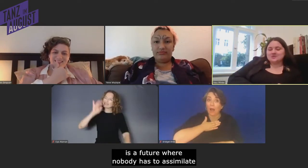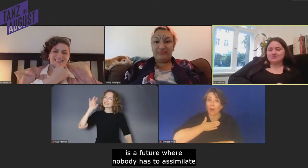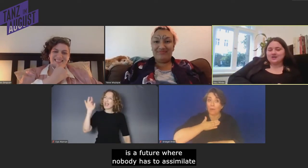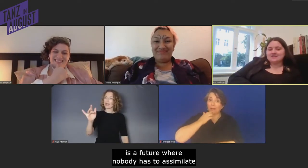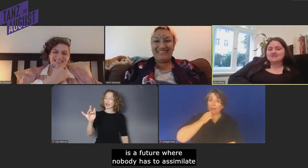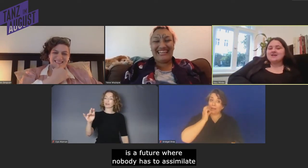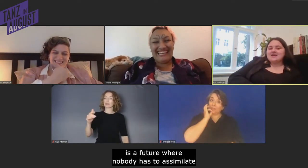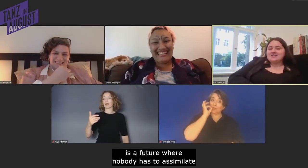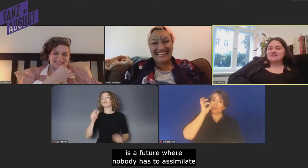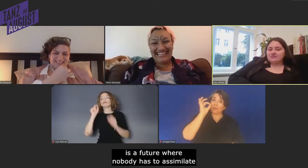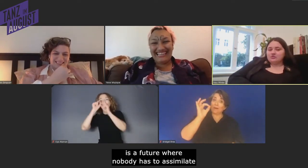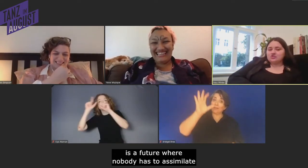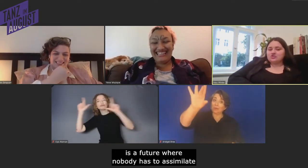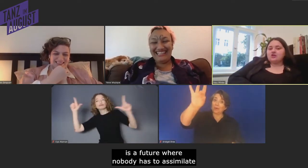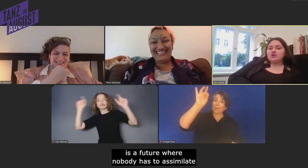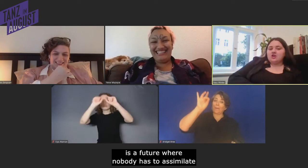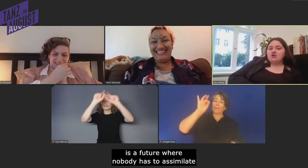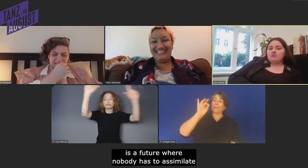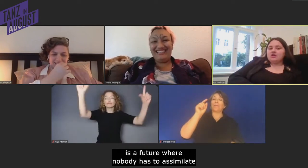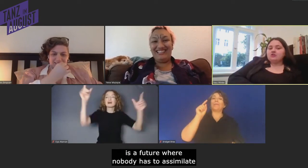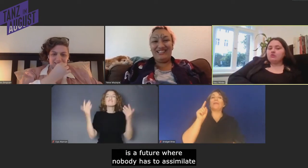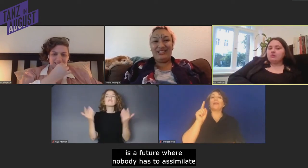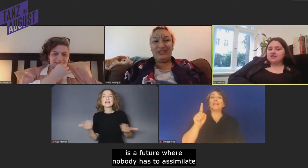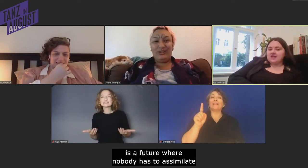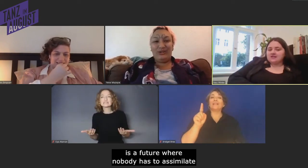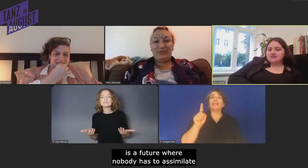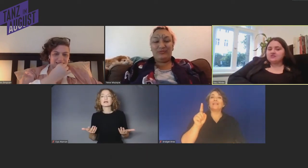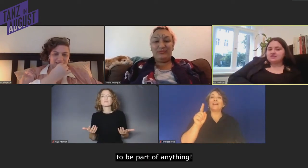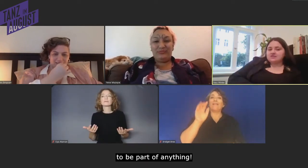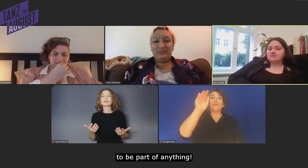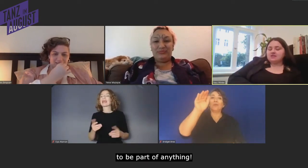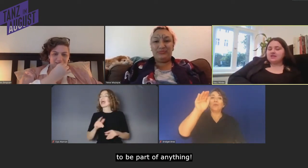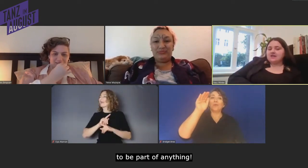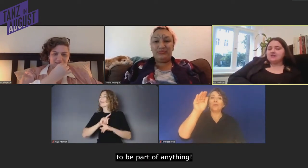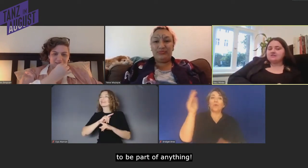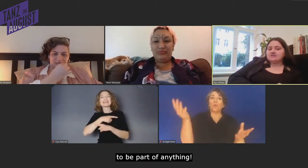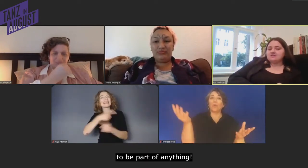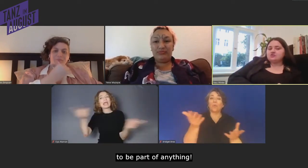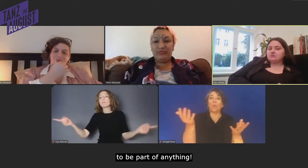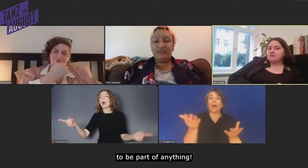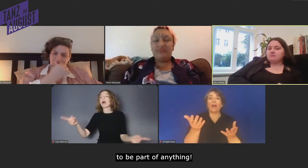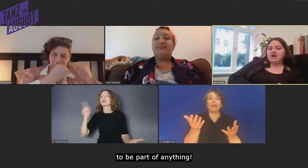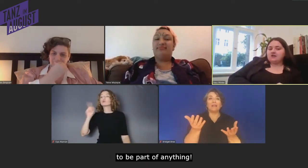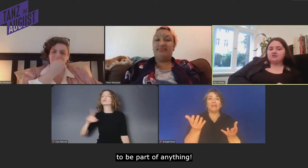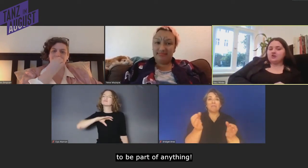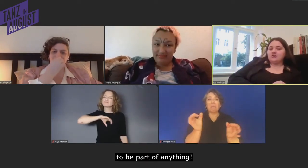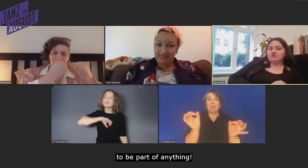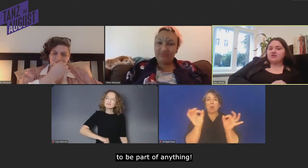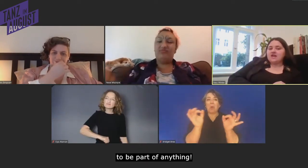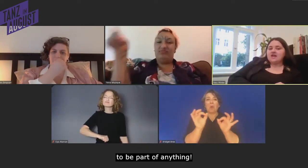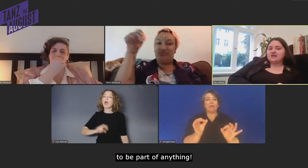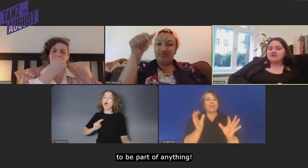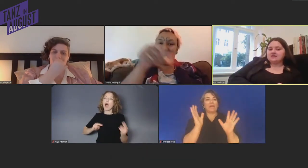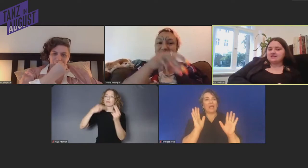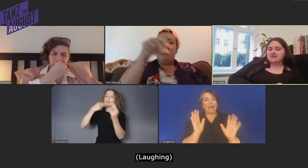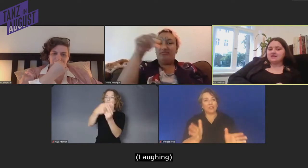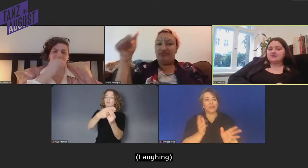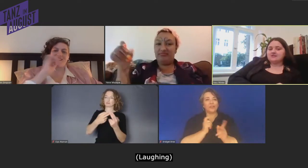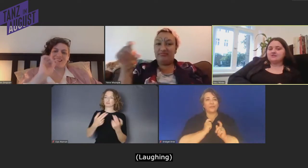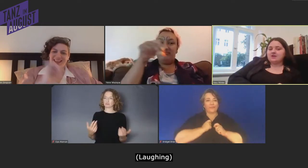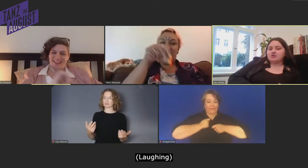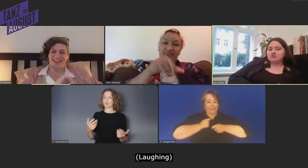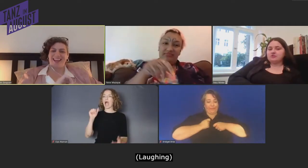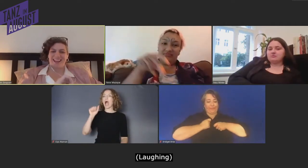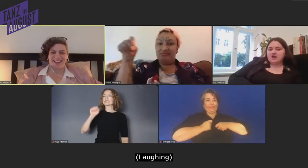to invite, is a future where nobody has to assimilate to be part of